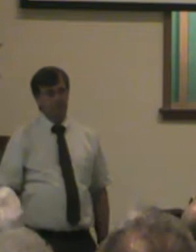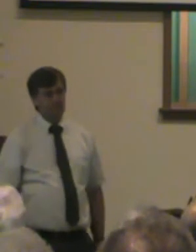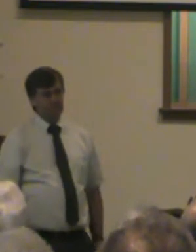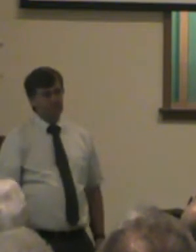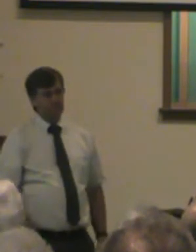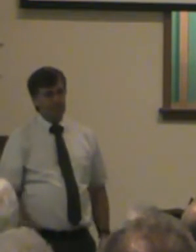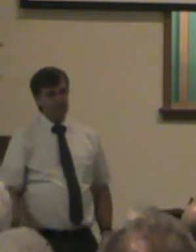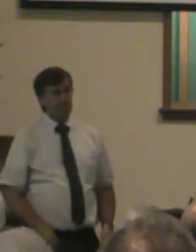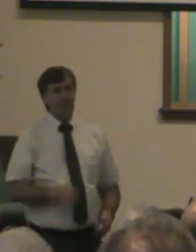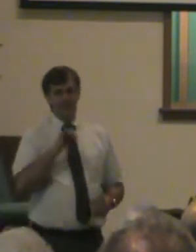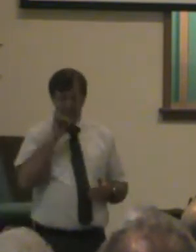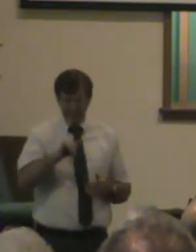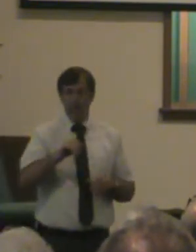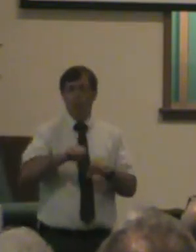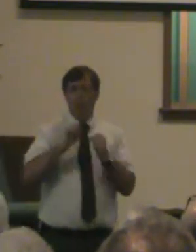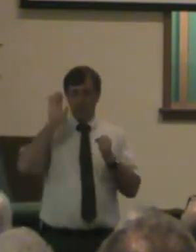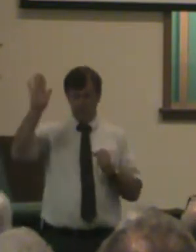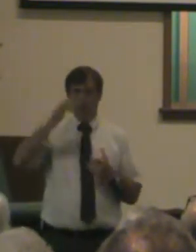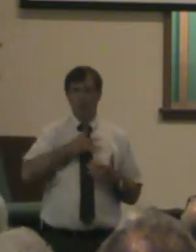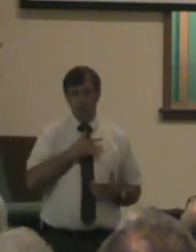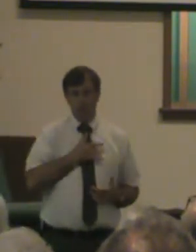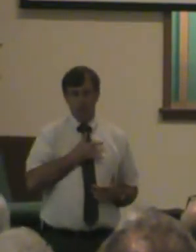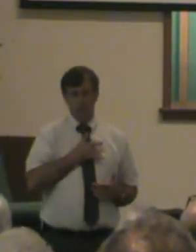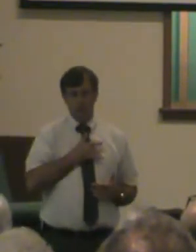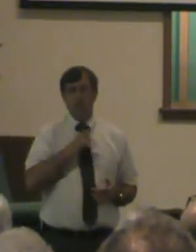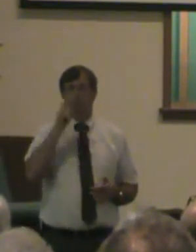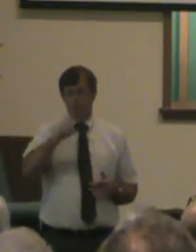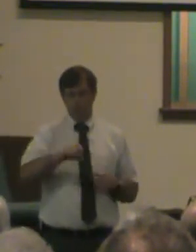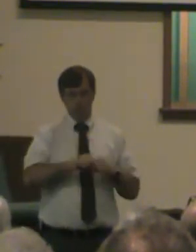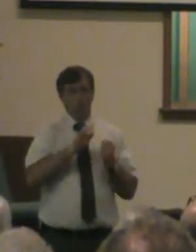Because this is what breaks your heart. It should break your heart.